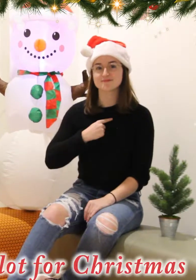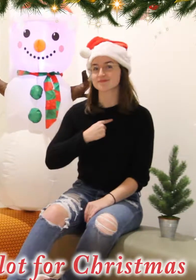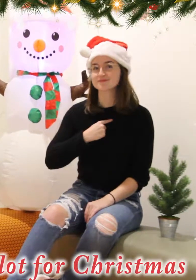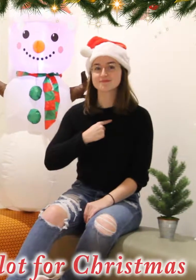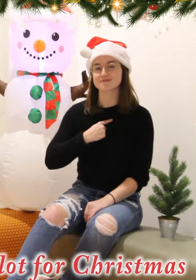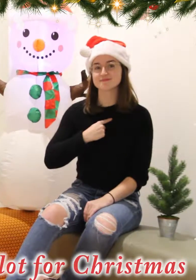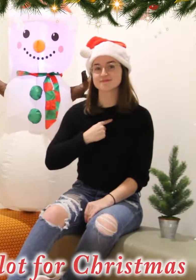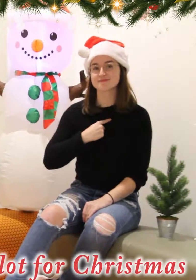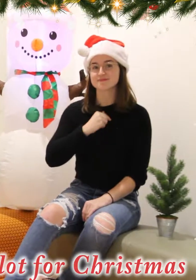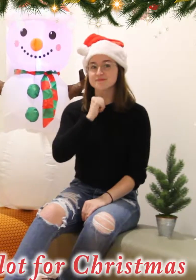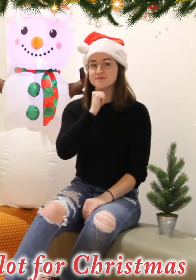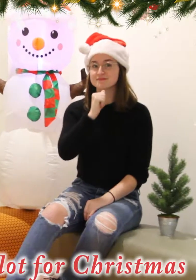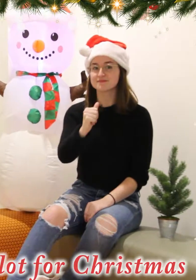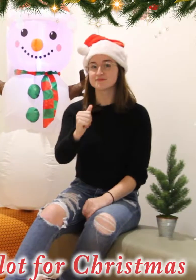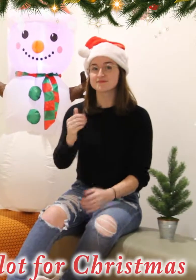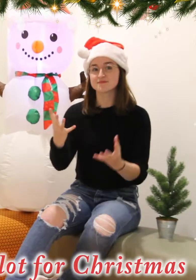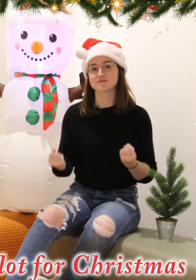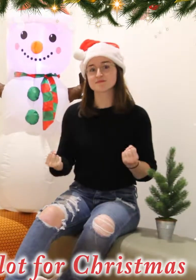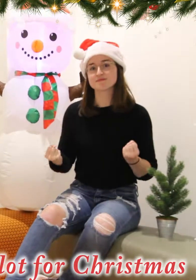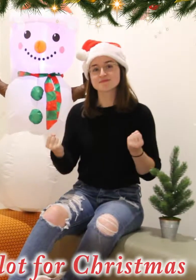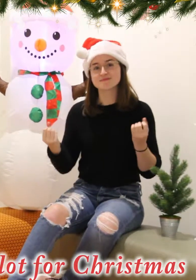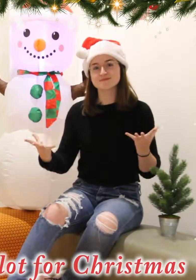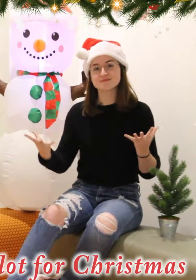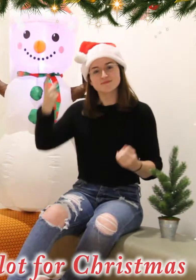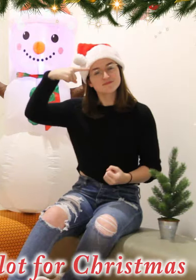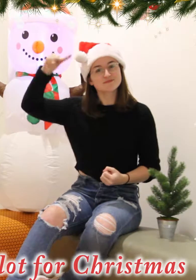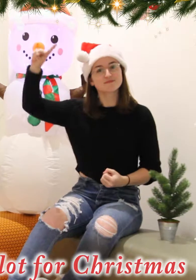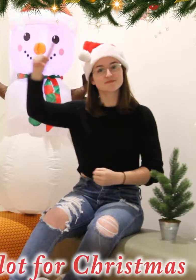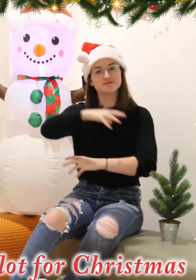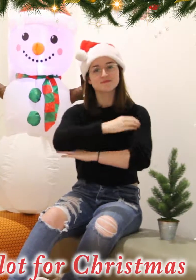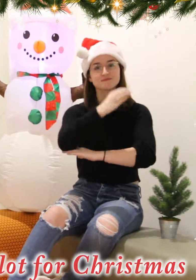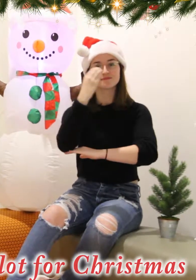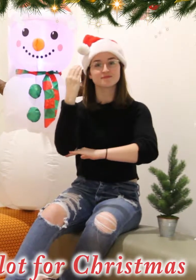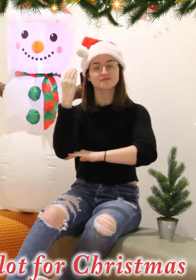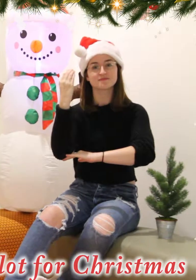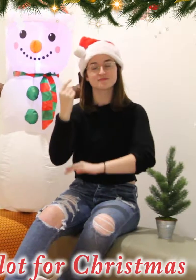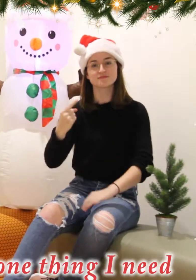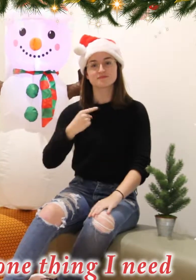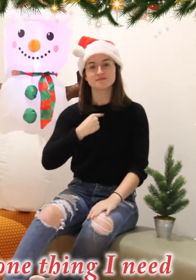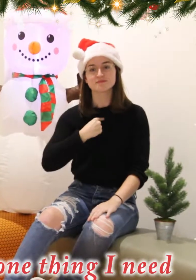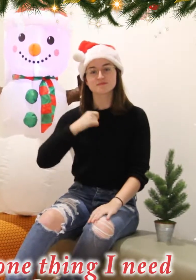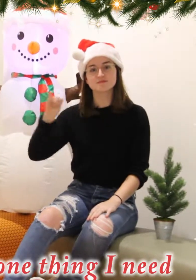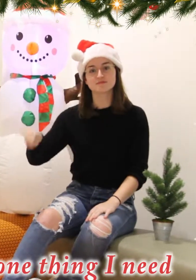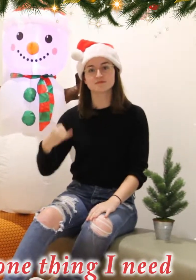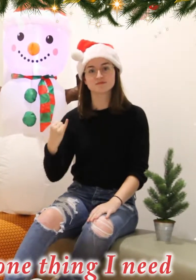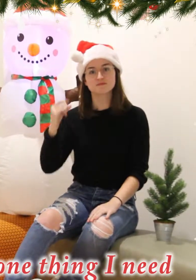I don't want a lot for Christmas There is just